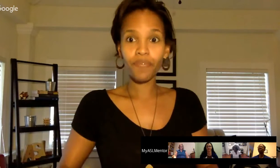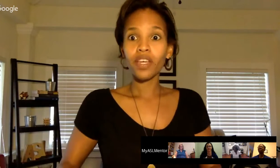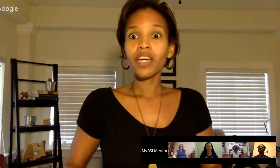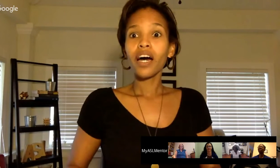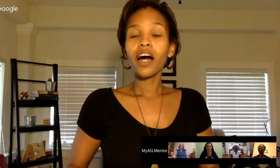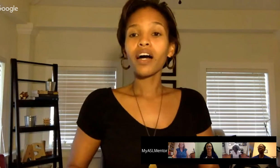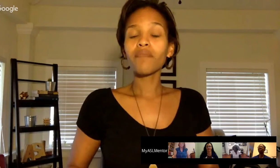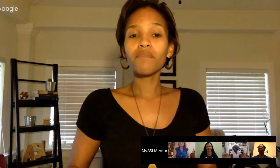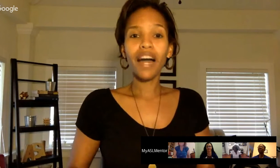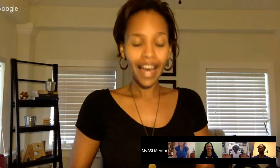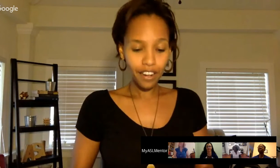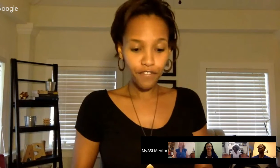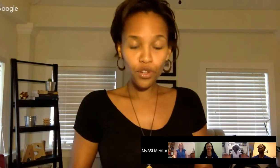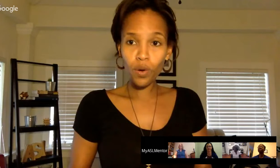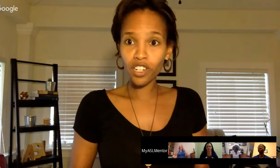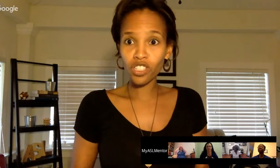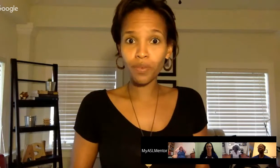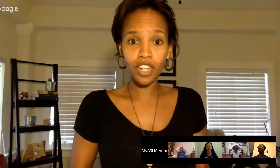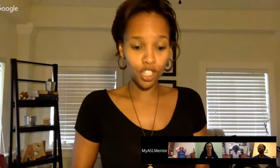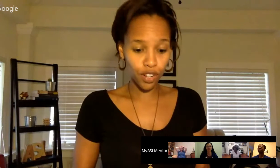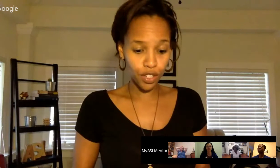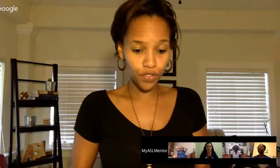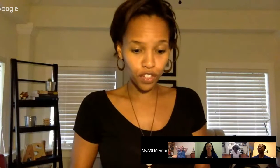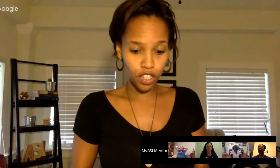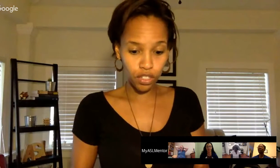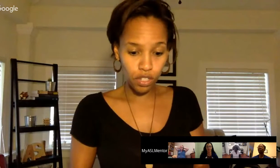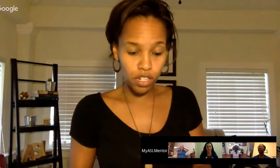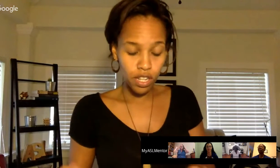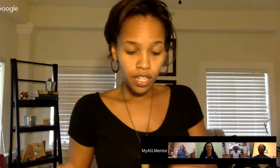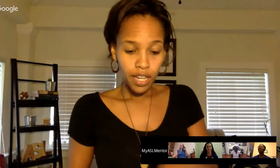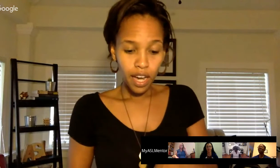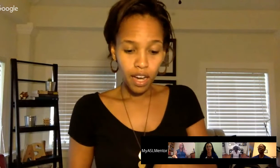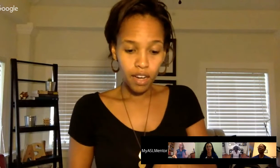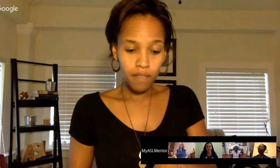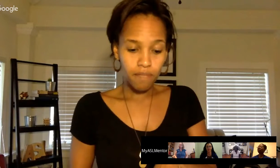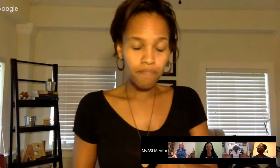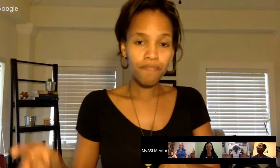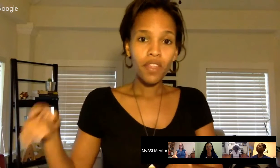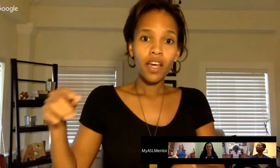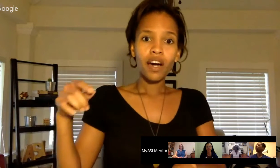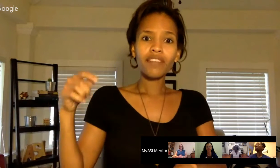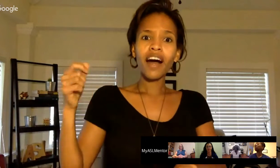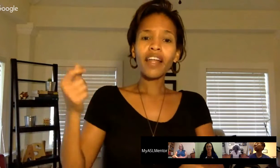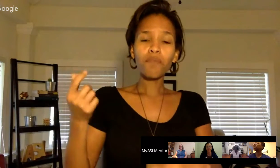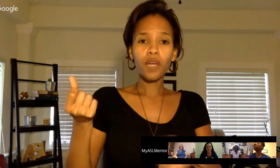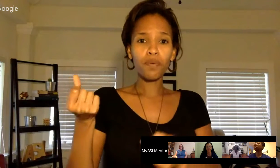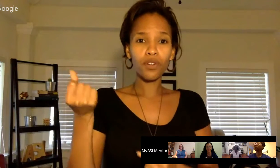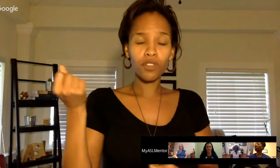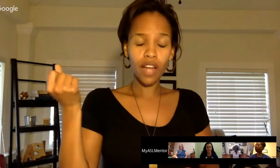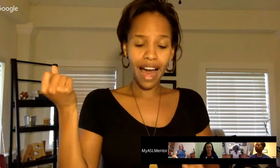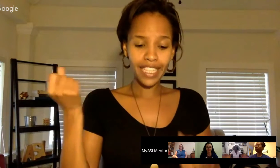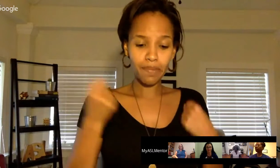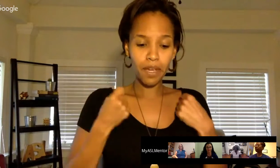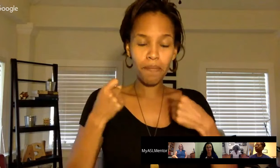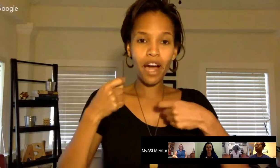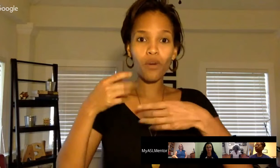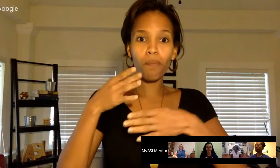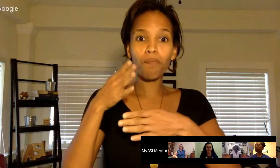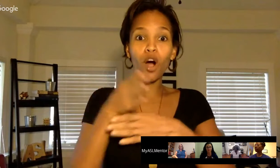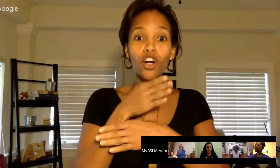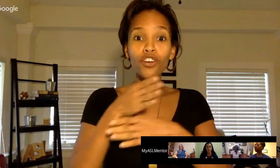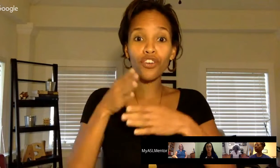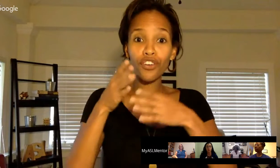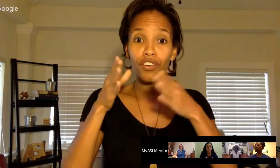Okay. I had a few questions I want to address first. A lot of people ask me